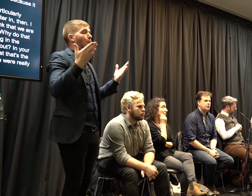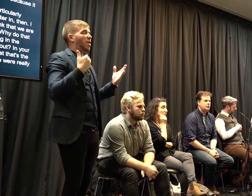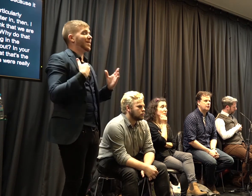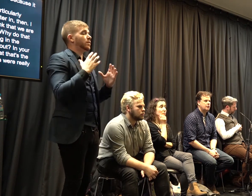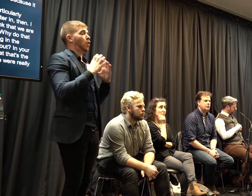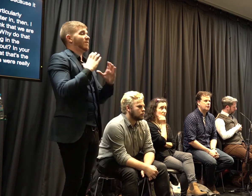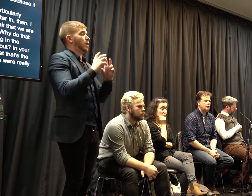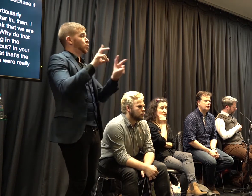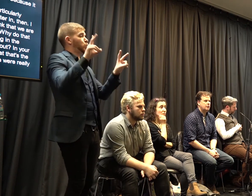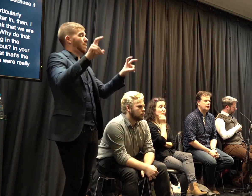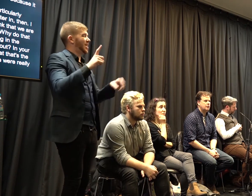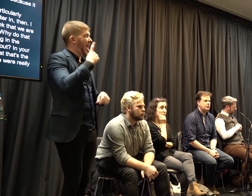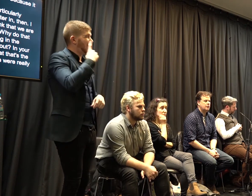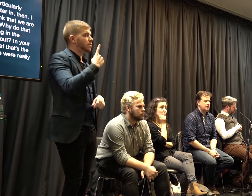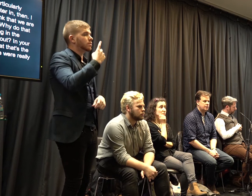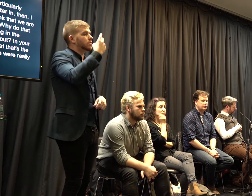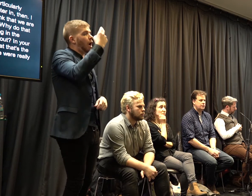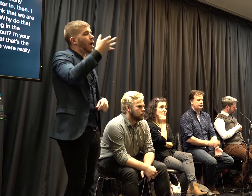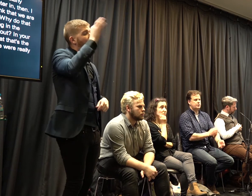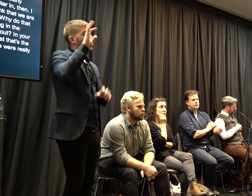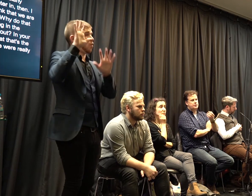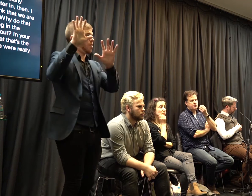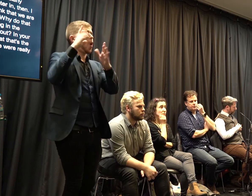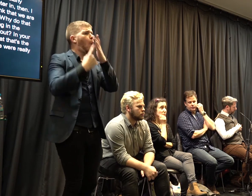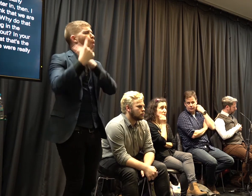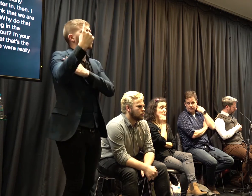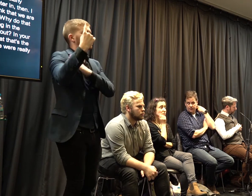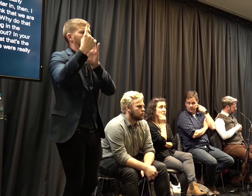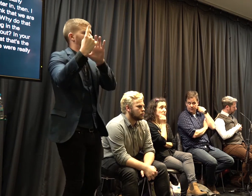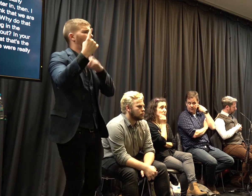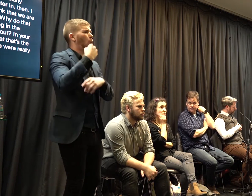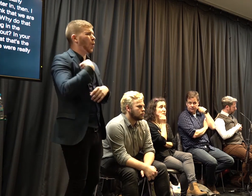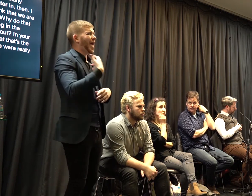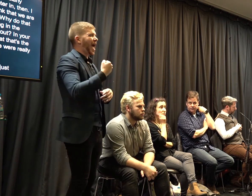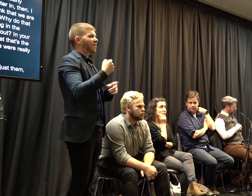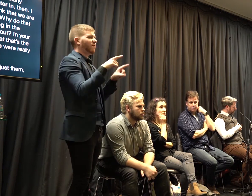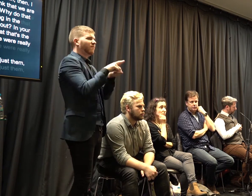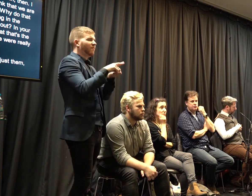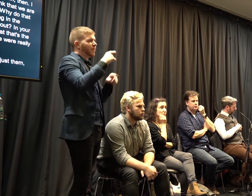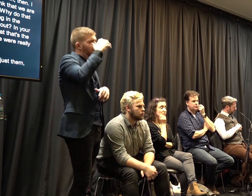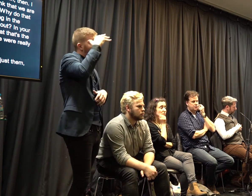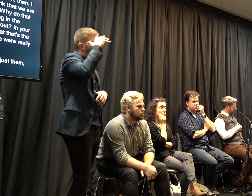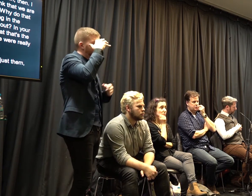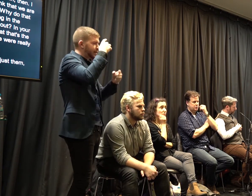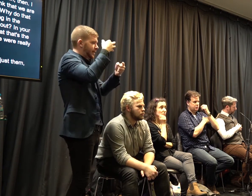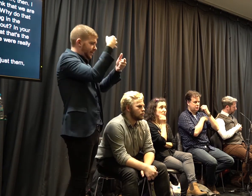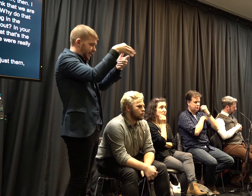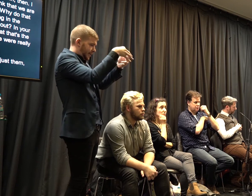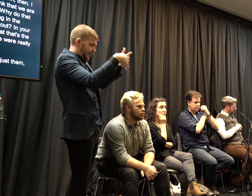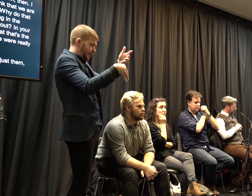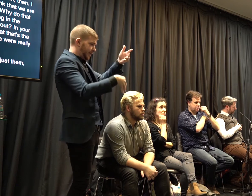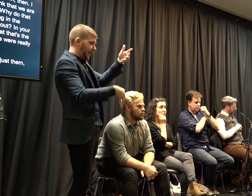because I do think the Arts Council I don't think it's just them, I think we have a tick box mentality because we're all short of